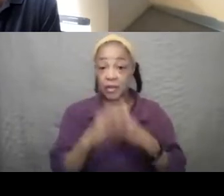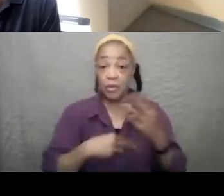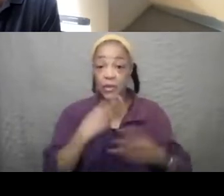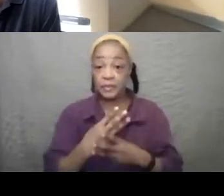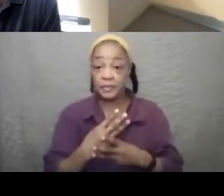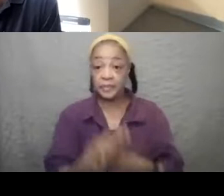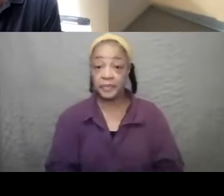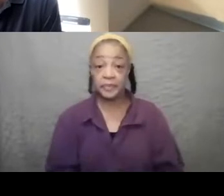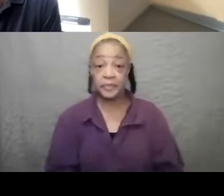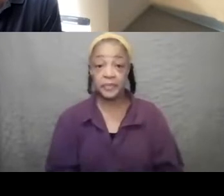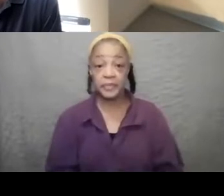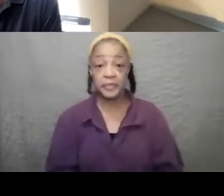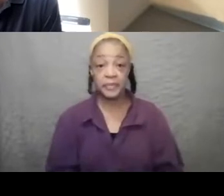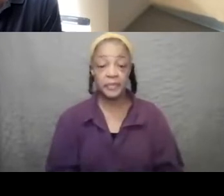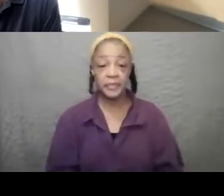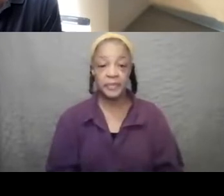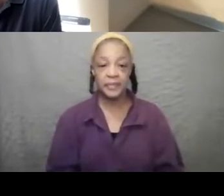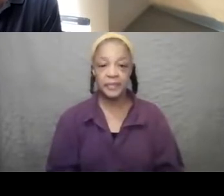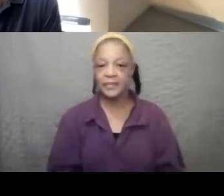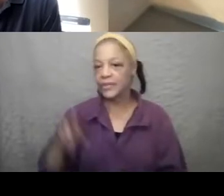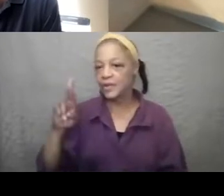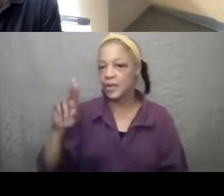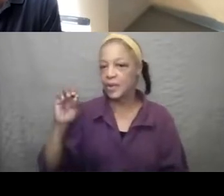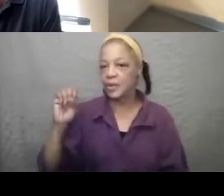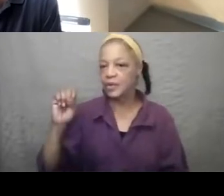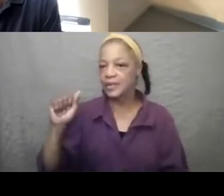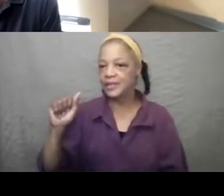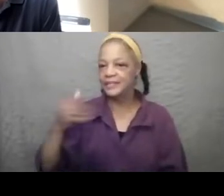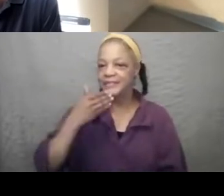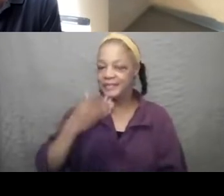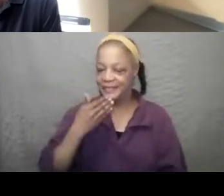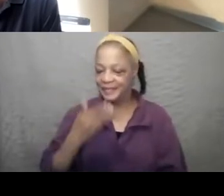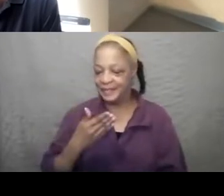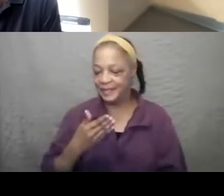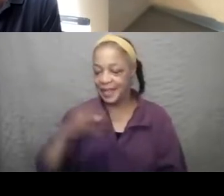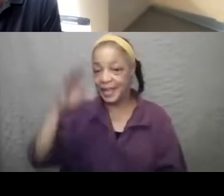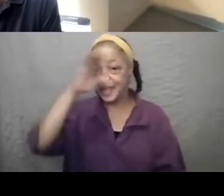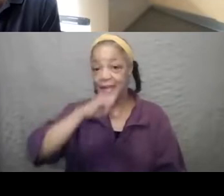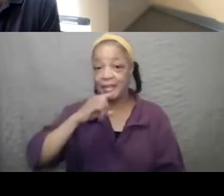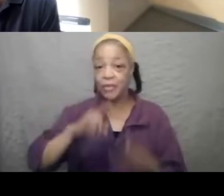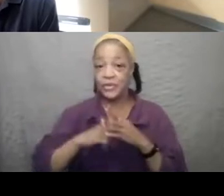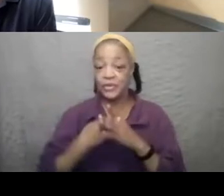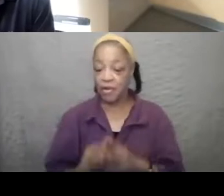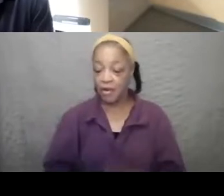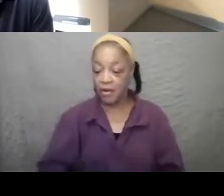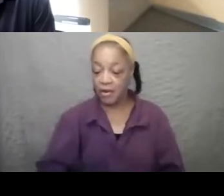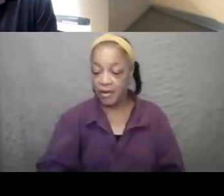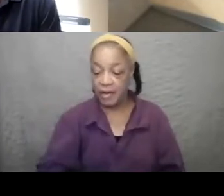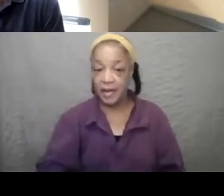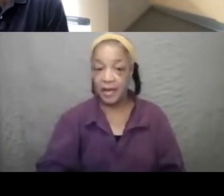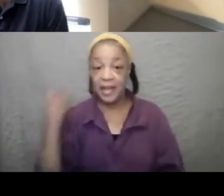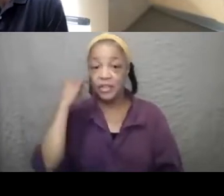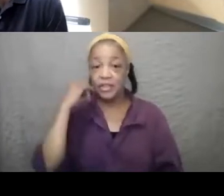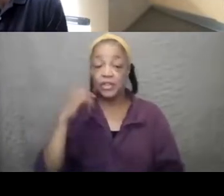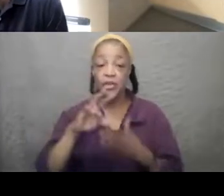Thank you. Yeah, I guess I'll start off by saying I just graduated with my